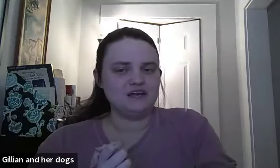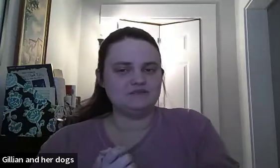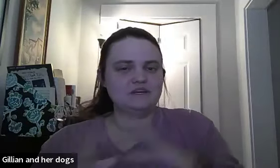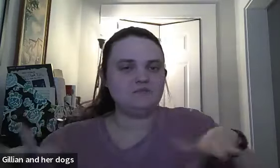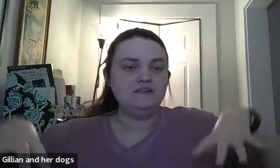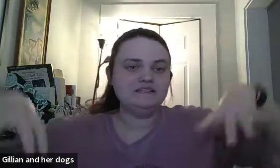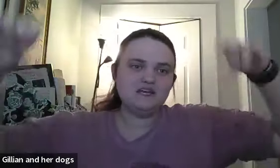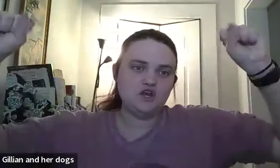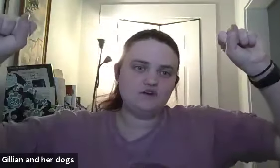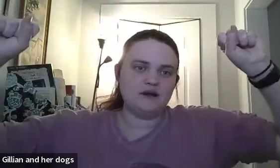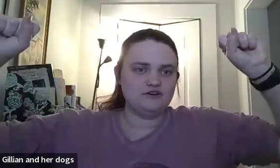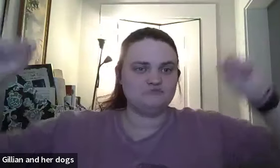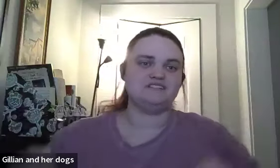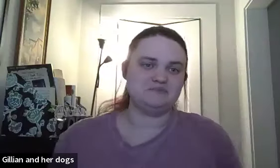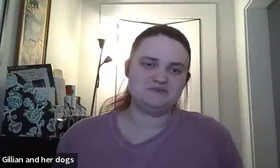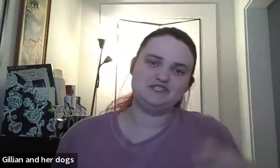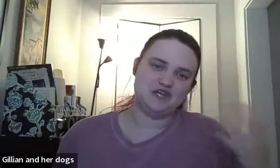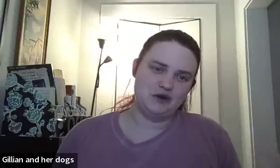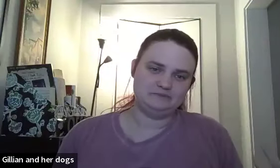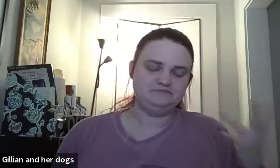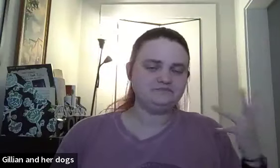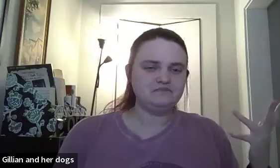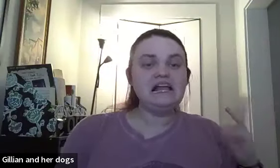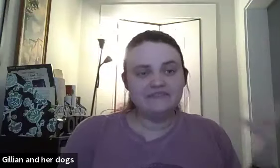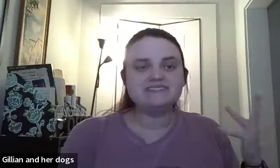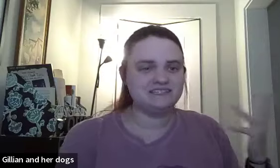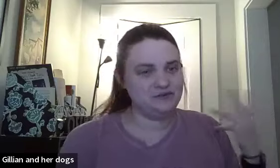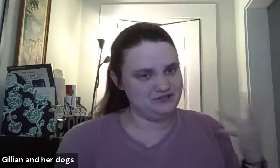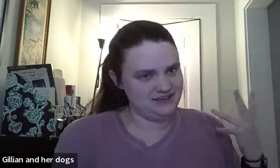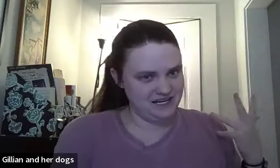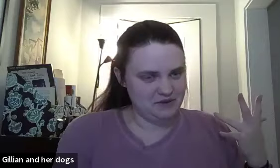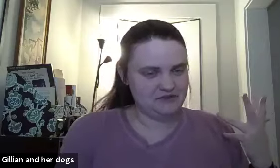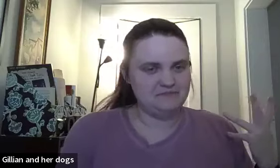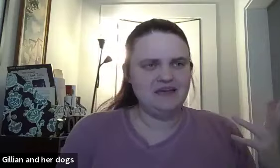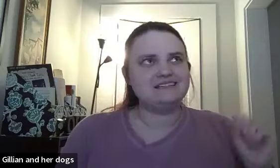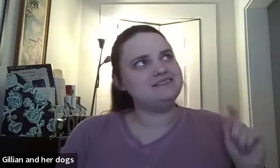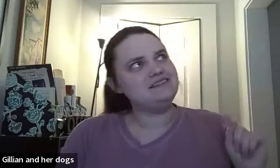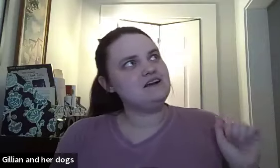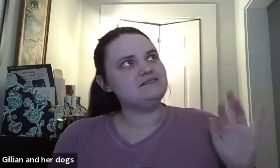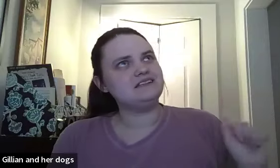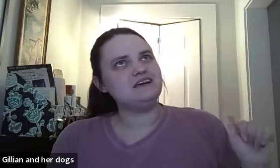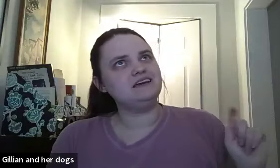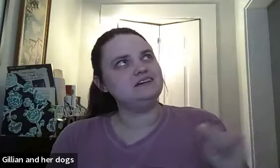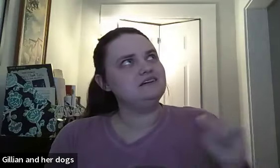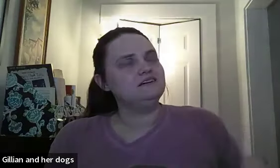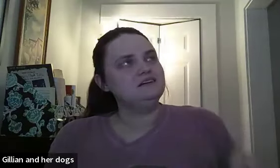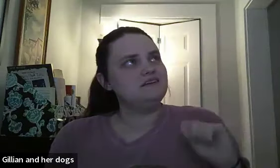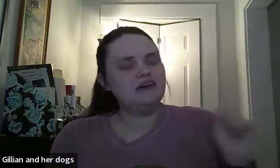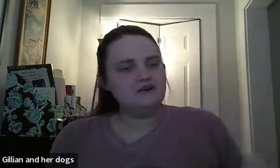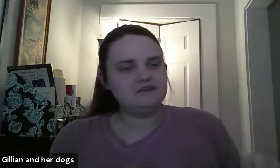towns have been completely taken over by their football teams. So, in the sense of when you're signing about them. So I was sitting there and I was like, no,